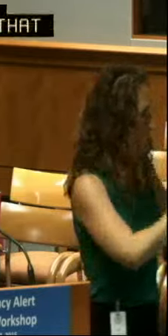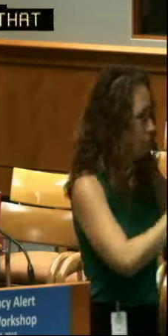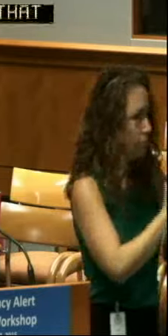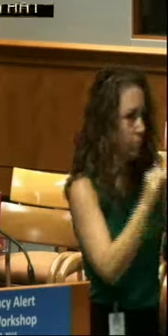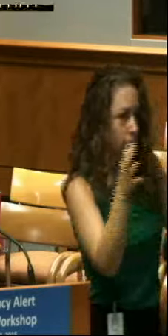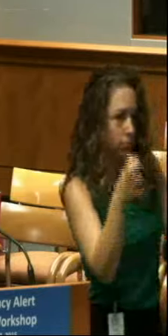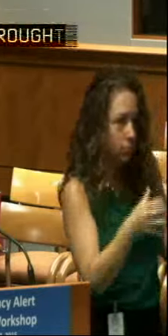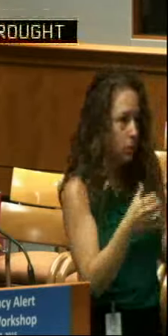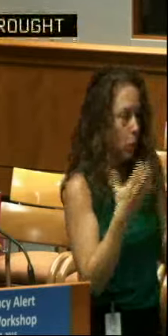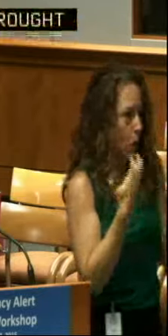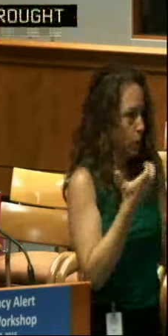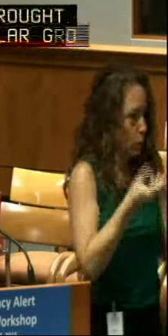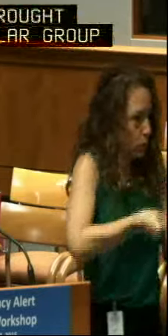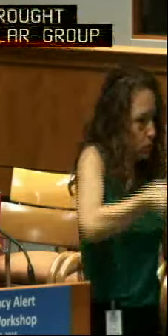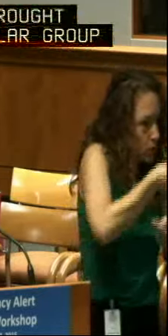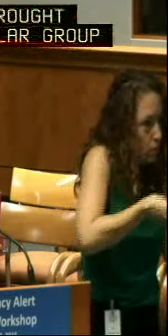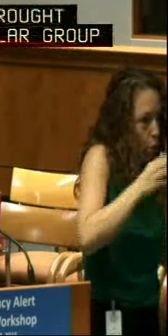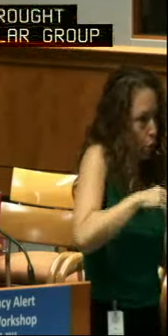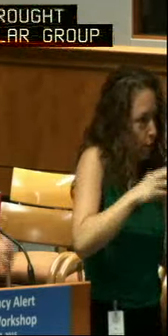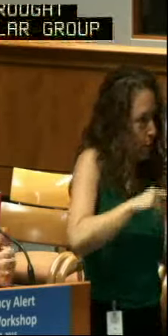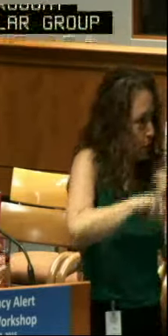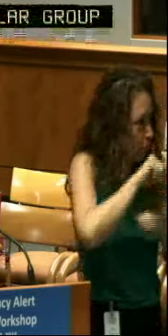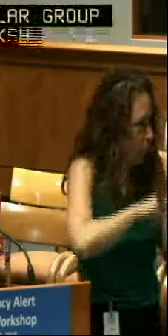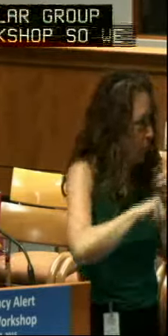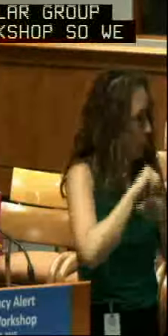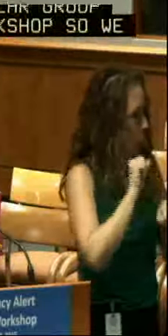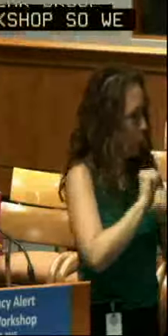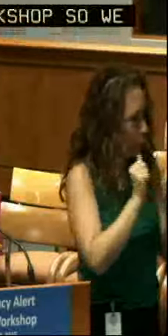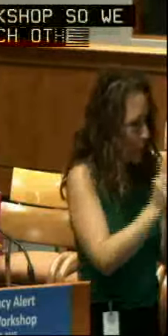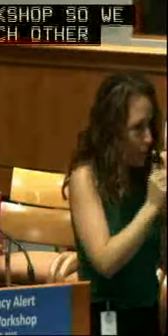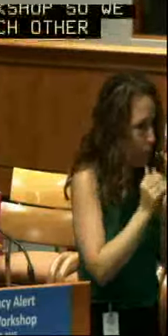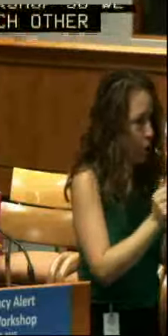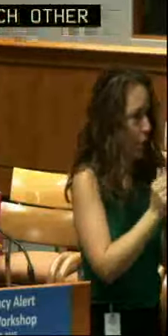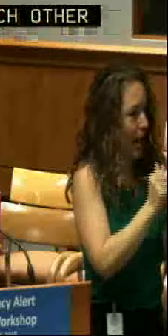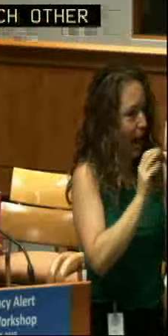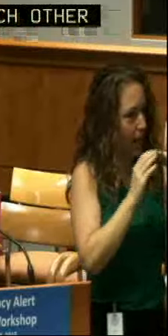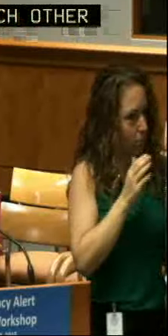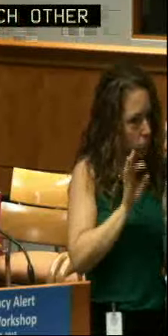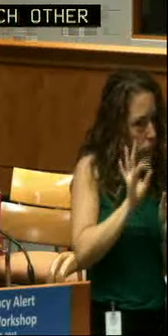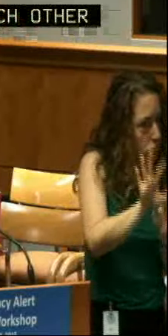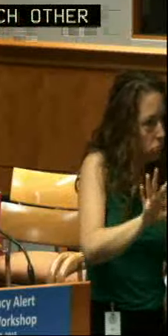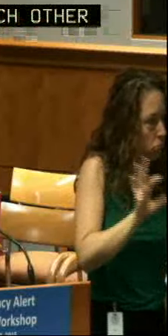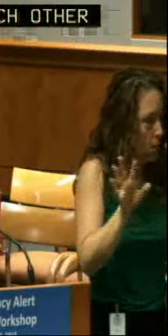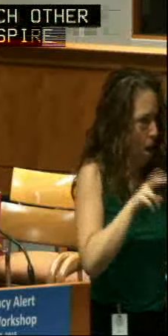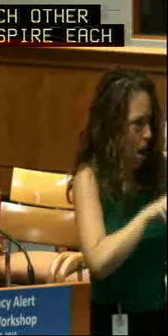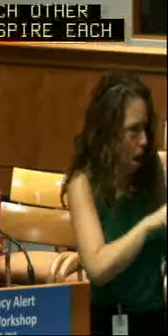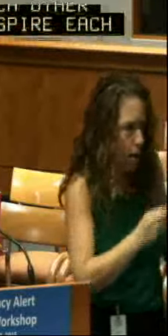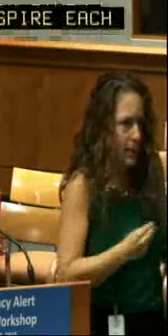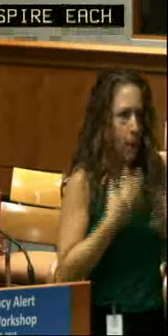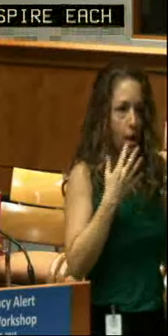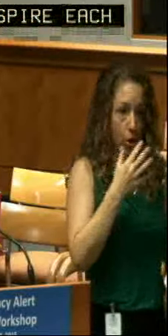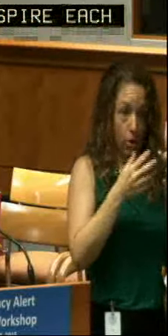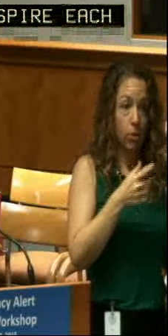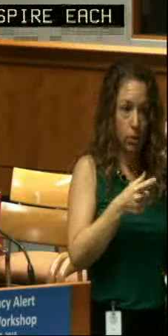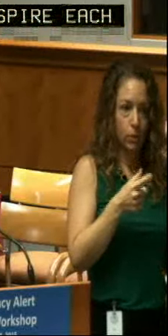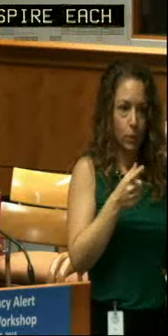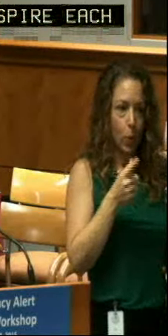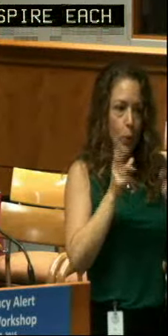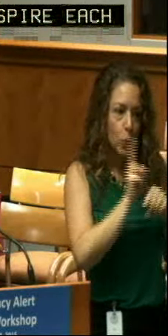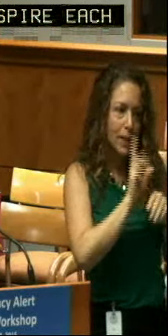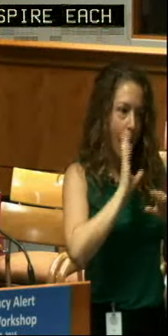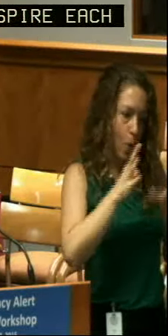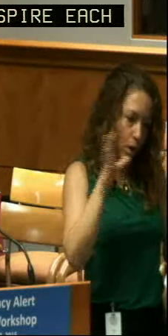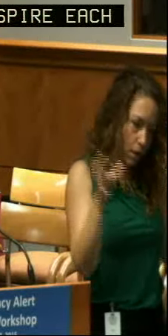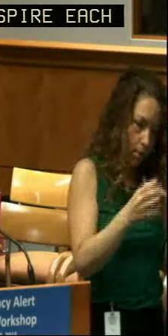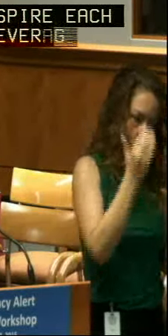other, work together, inspire each other, and begin to leverage our individual knowledge and resources to develop a stronger,